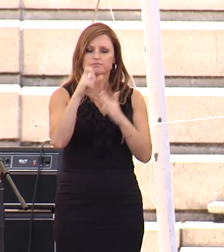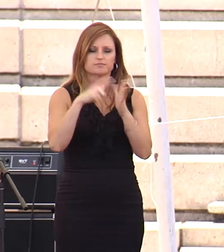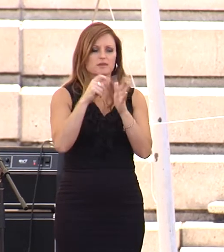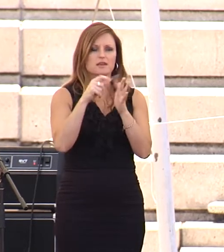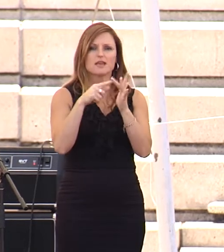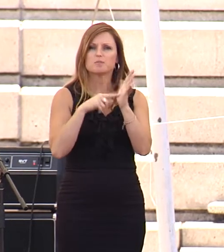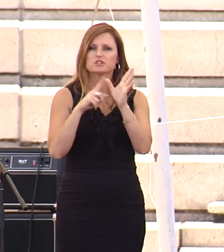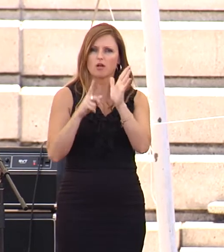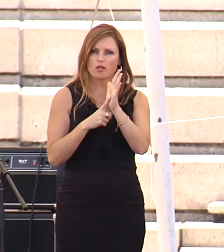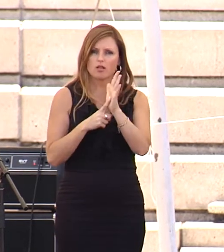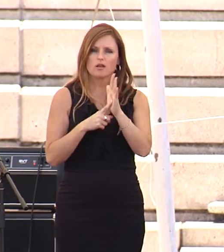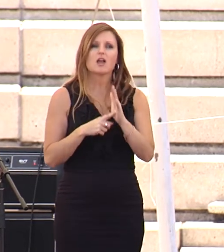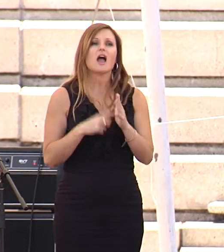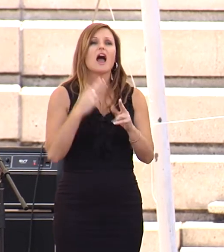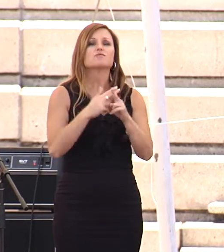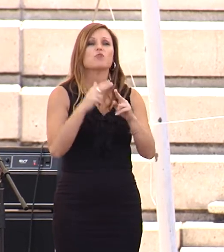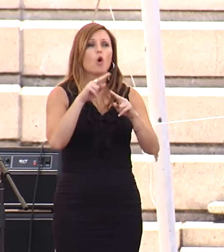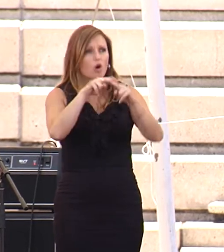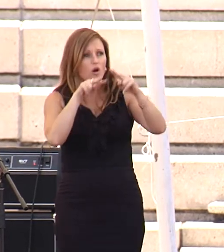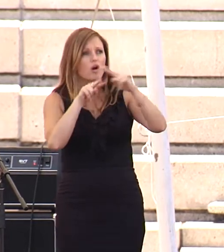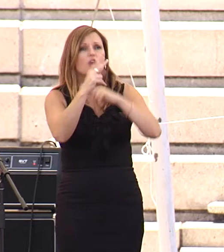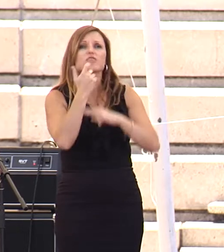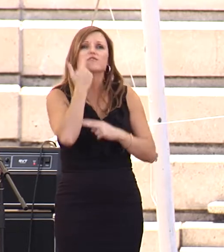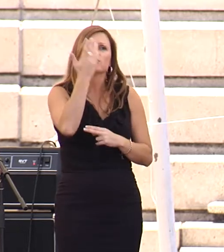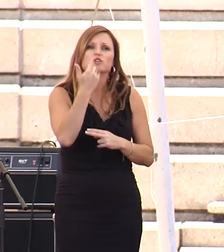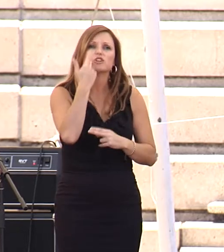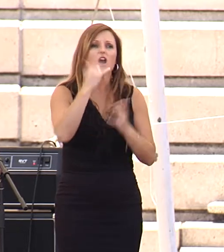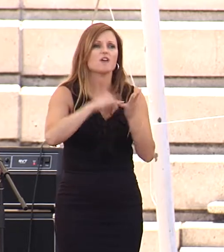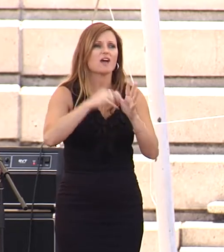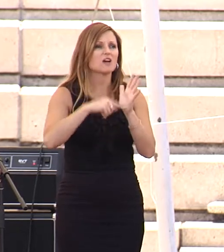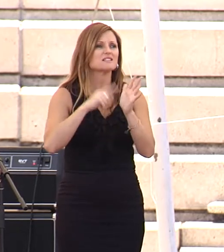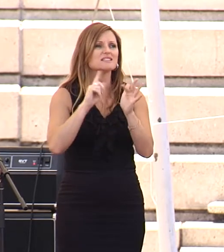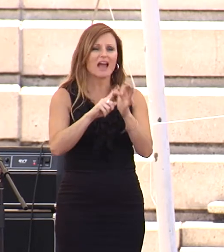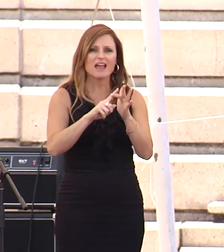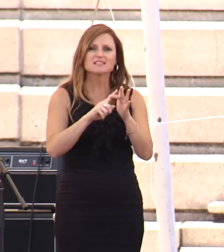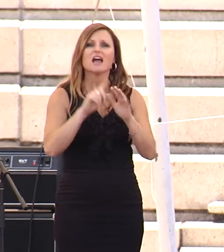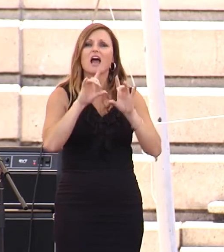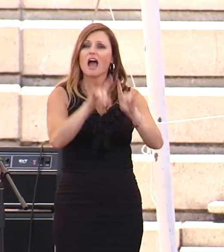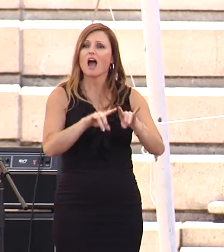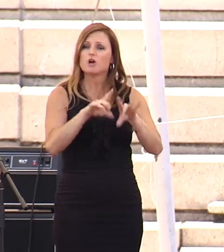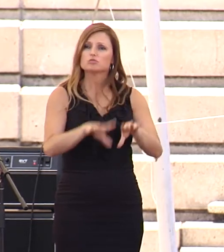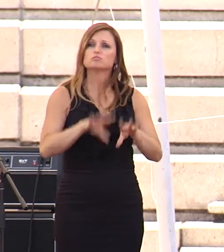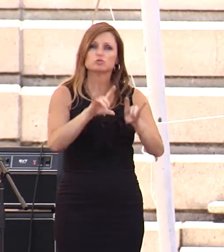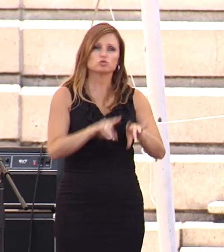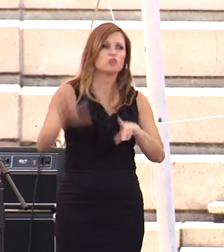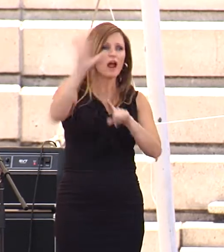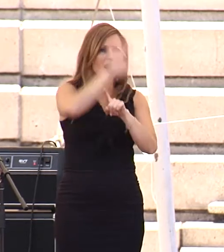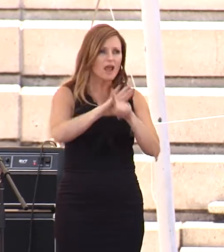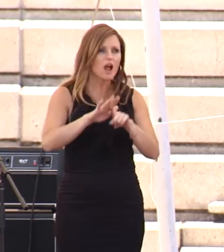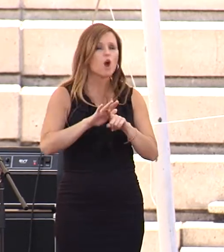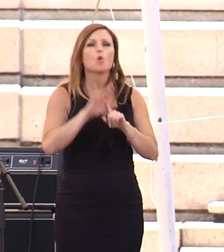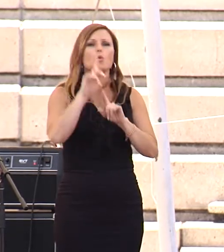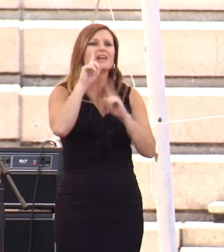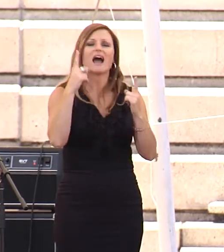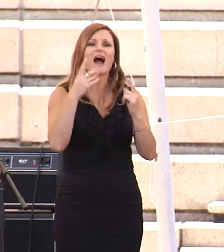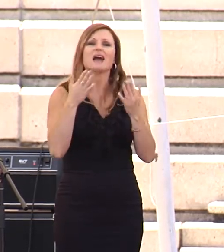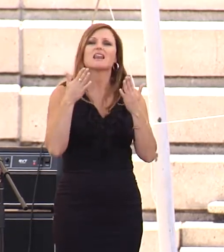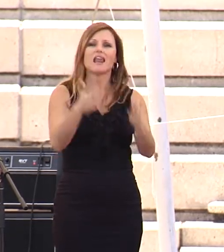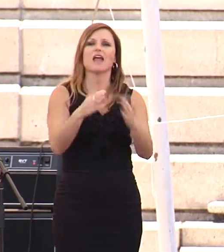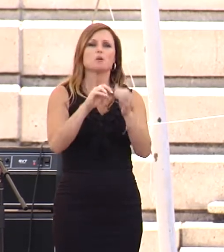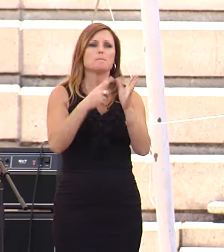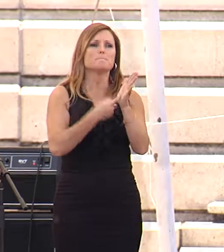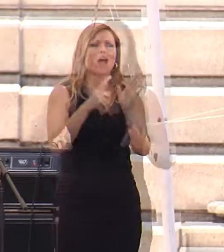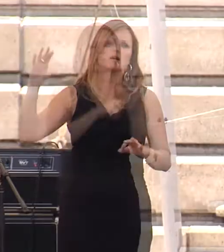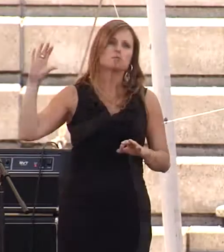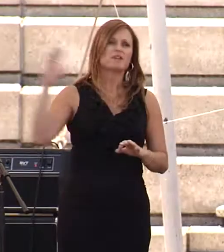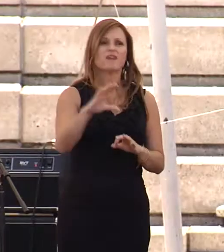the future of our state and our nation, and that essential service cannot be savaged the way the O'Farrell government is now